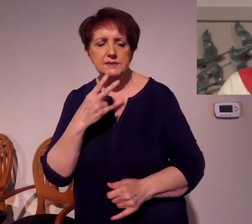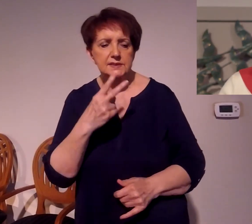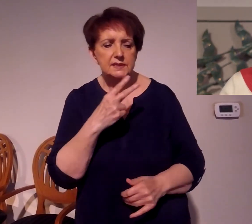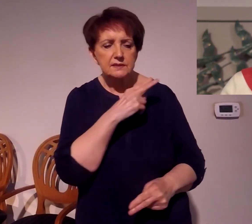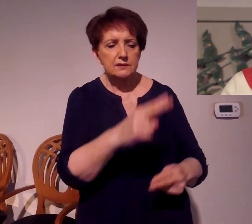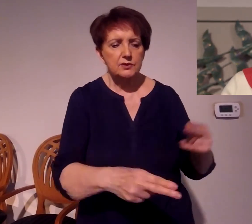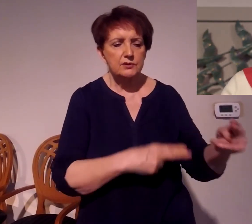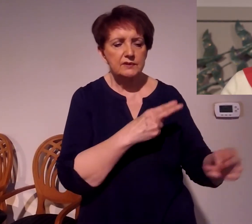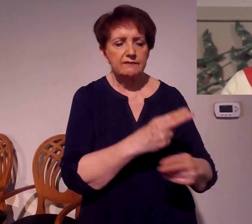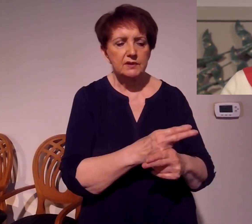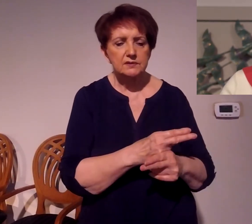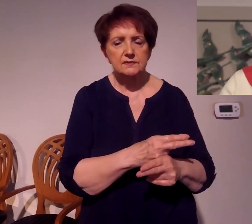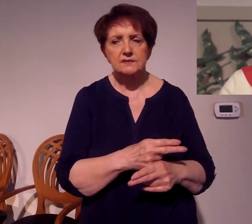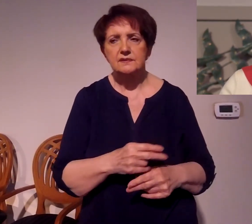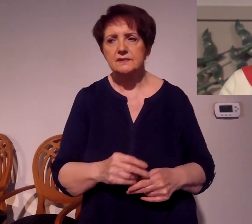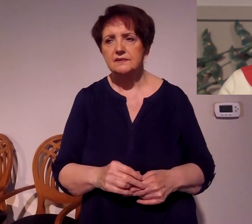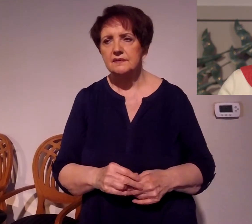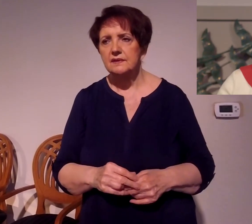individual.